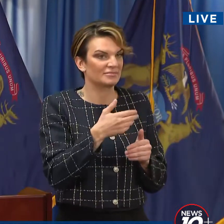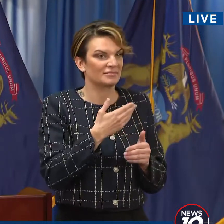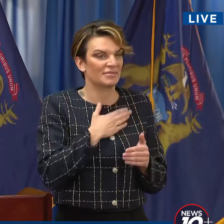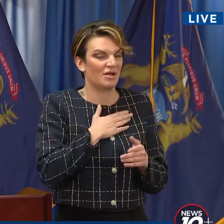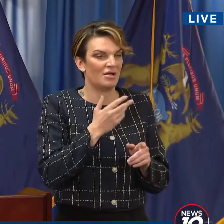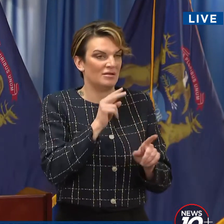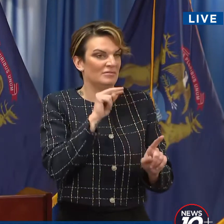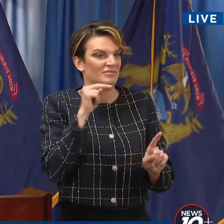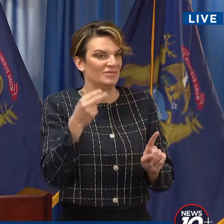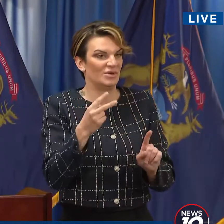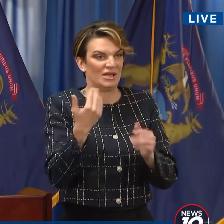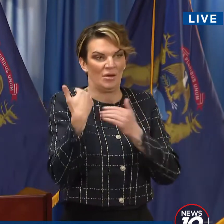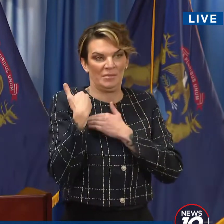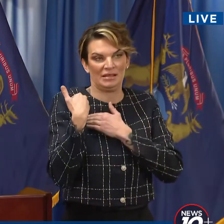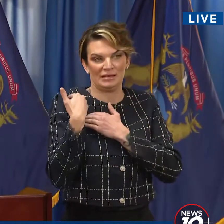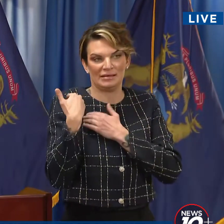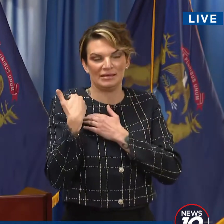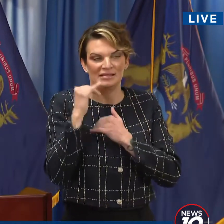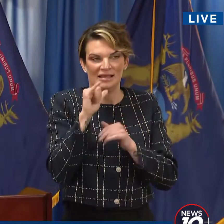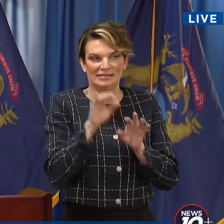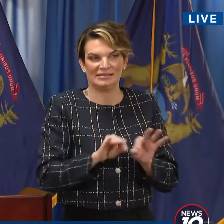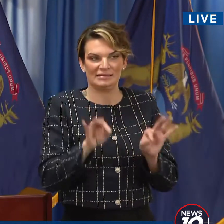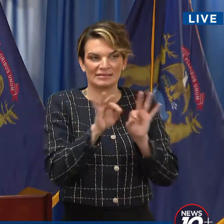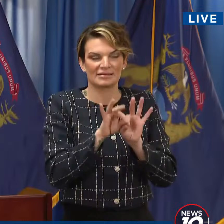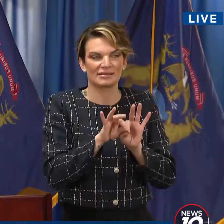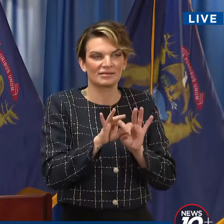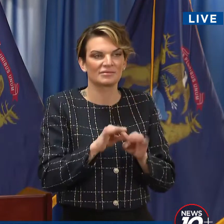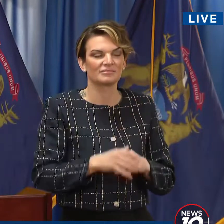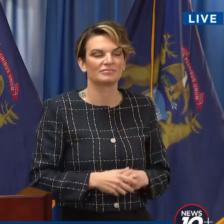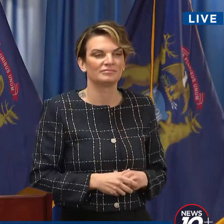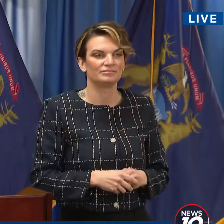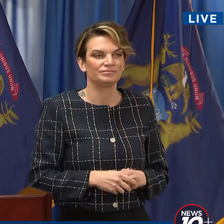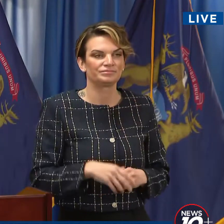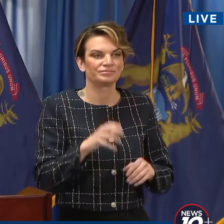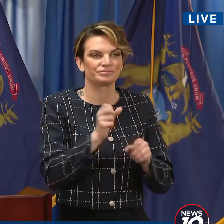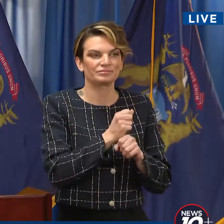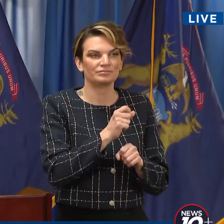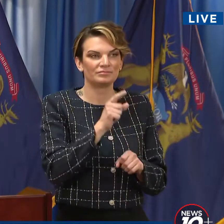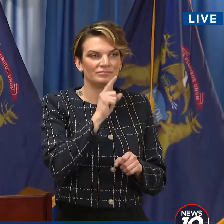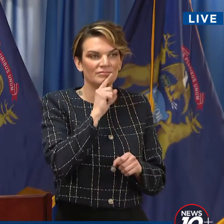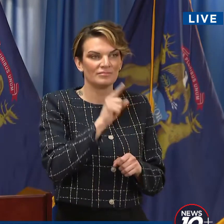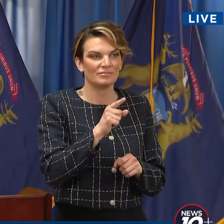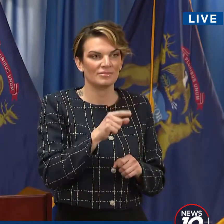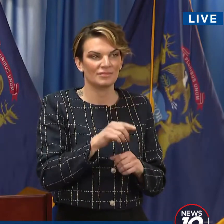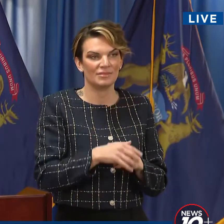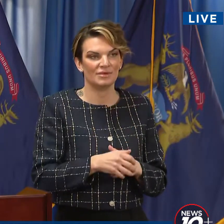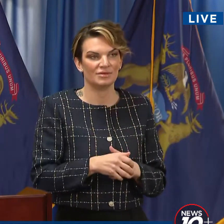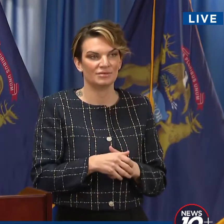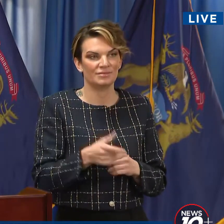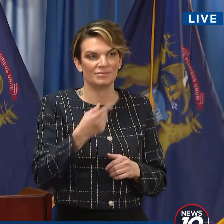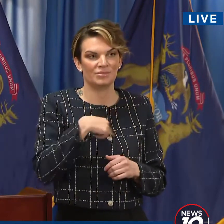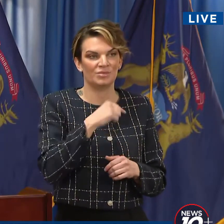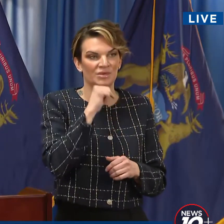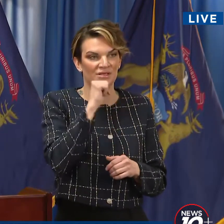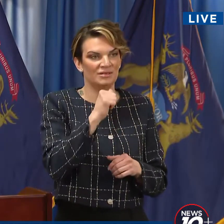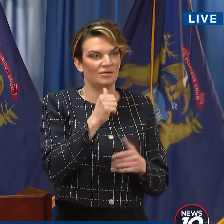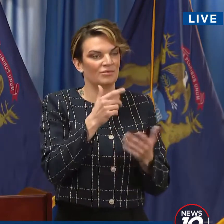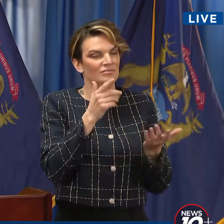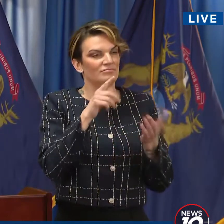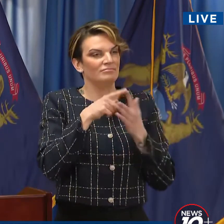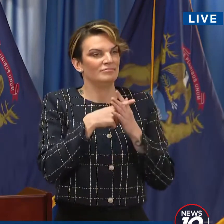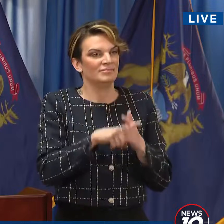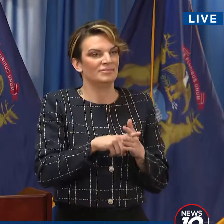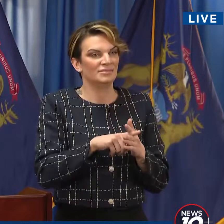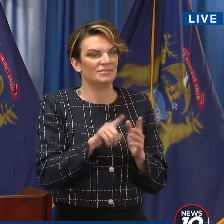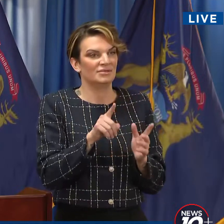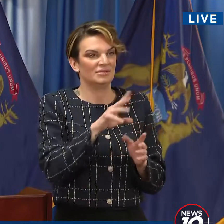number of things, accountability is going to be key moving forward on a number of issues to ensure that we don't enter an era or continue